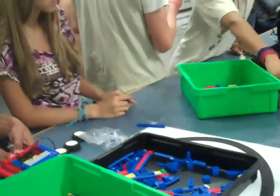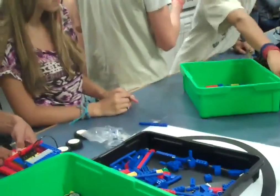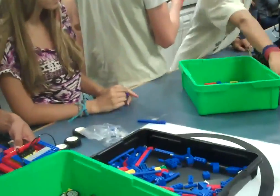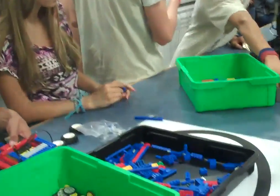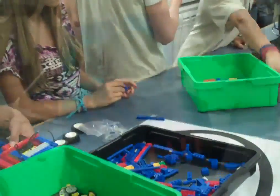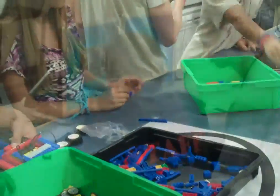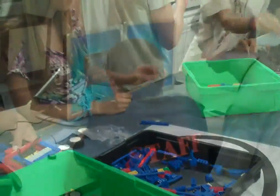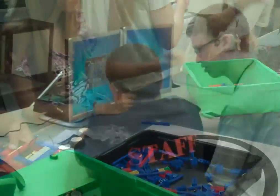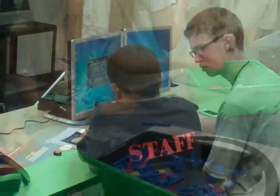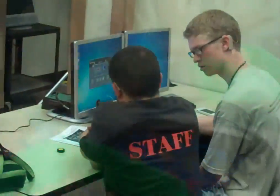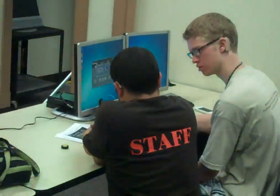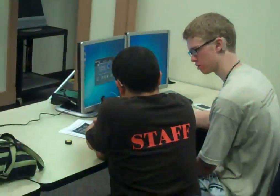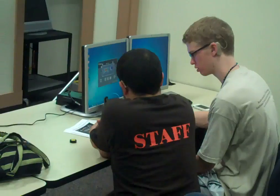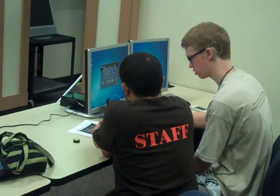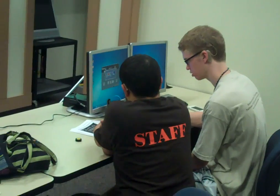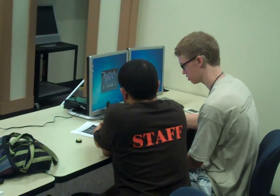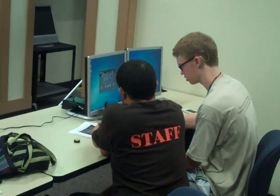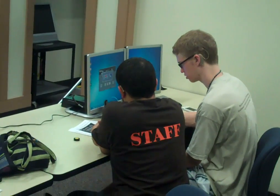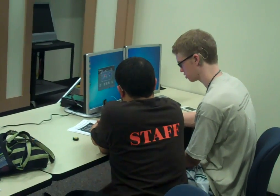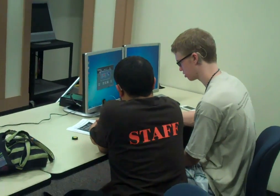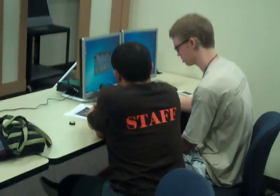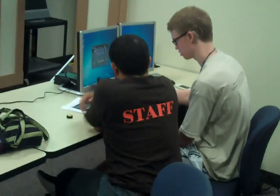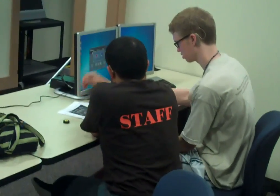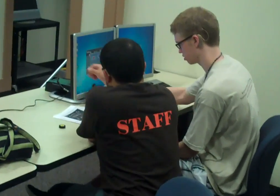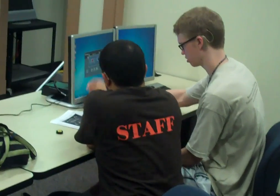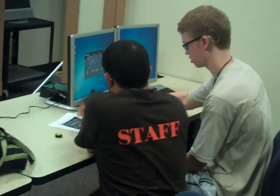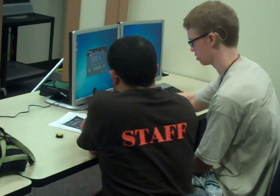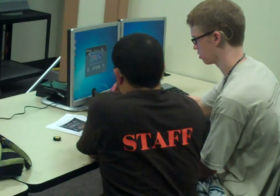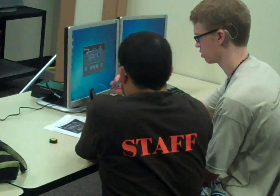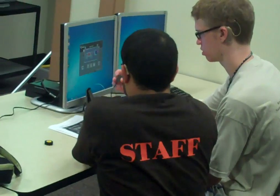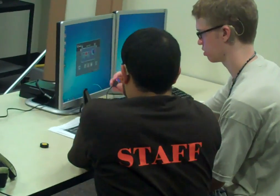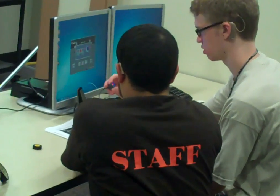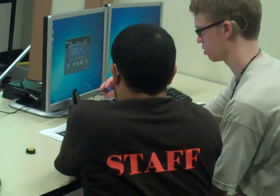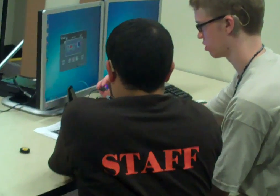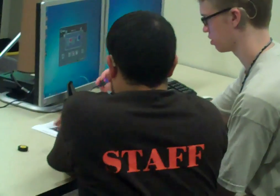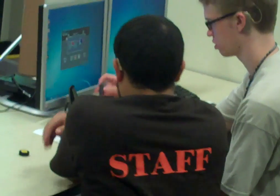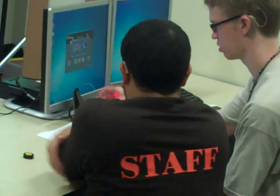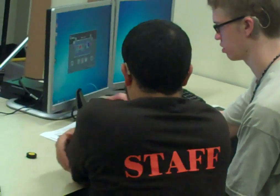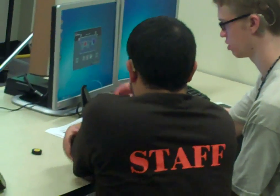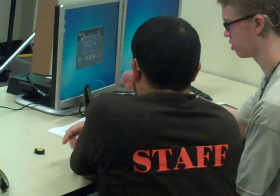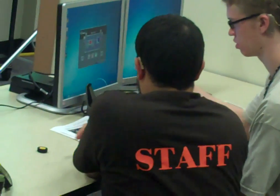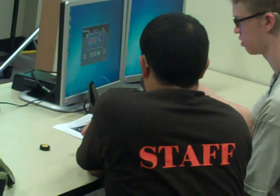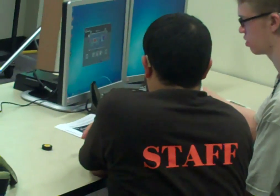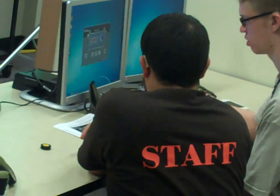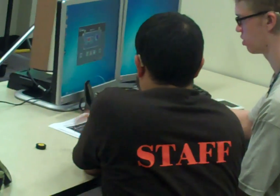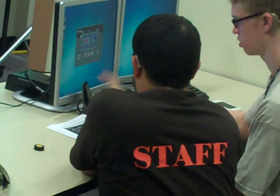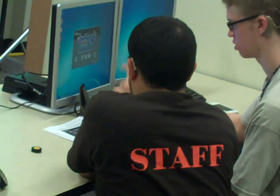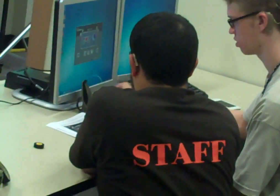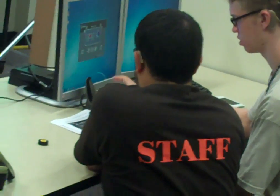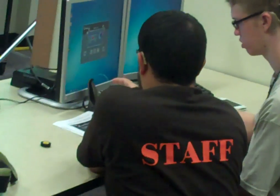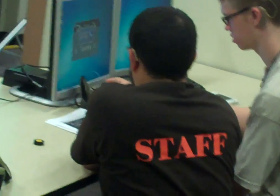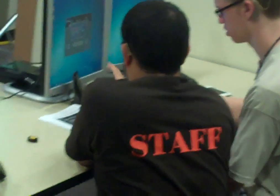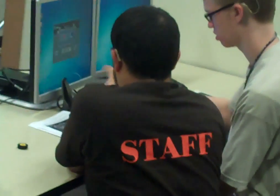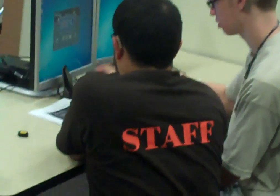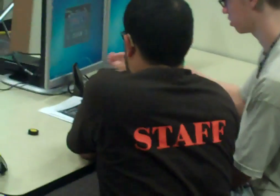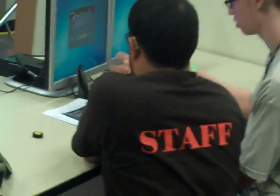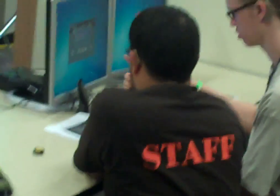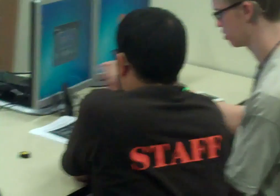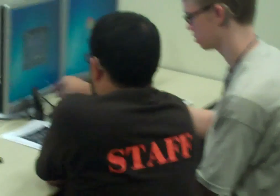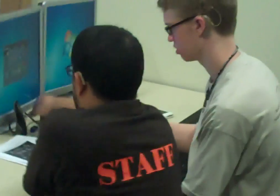What are going to do now? But anyway, don't you have any of these three? You have to have another You're going to